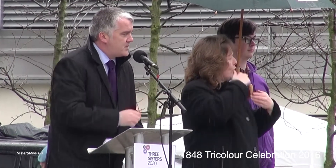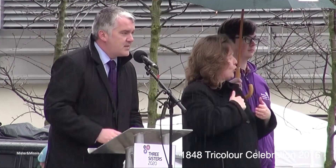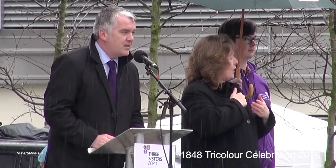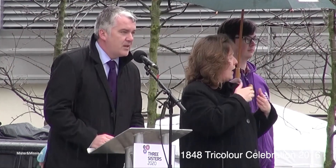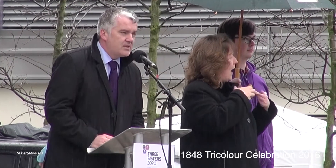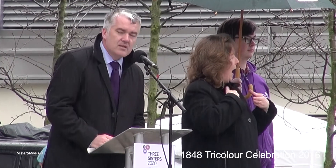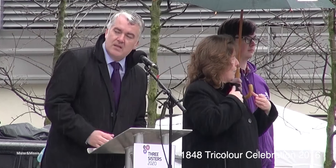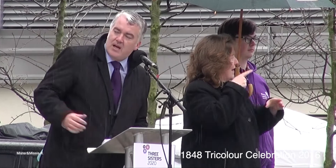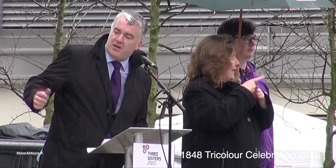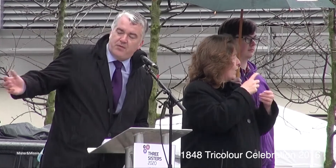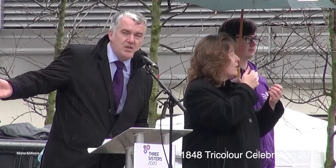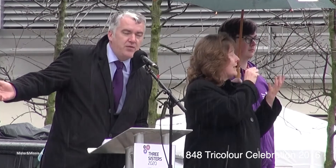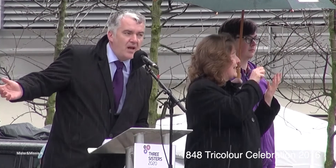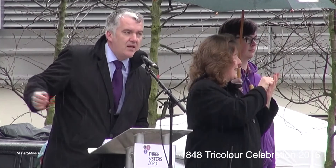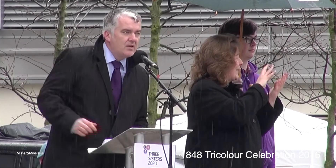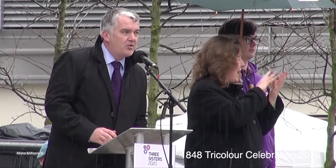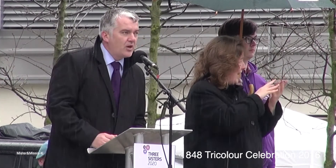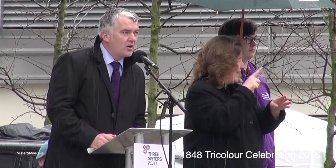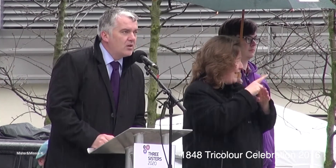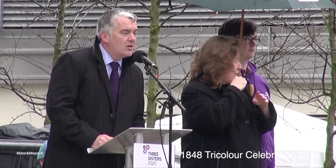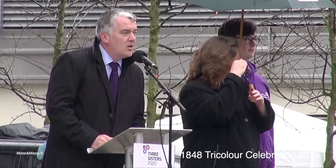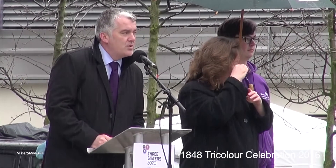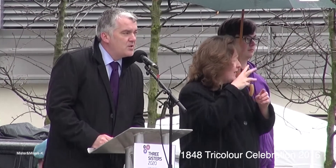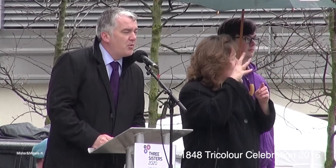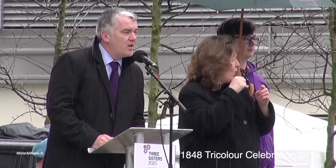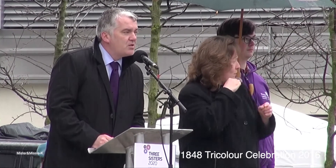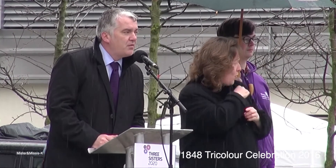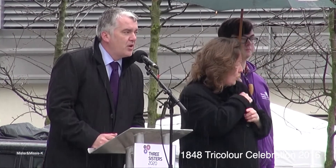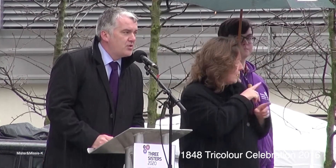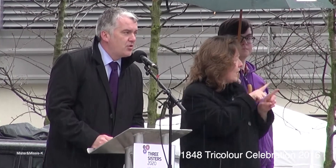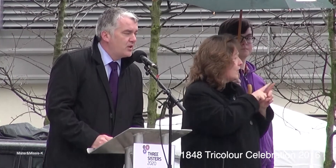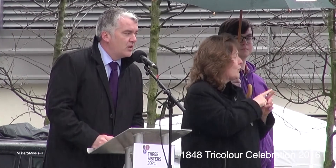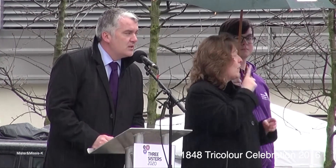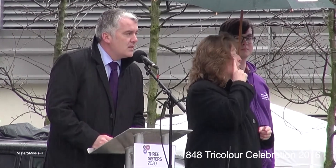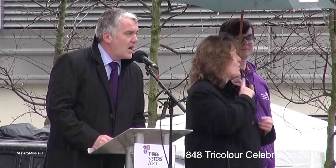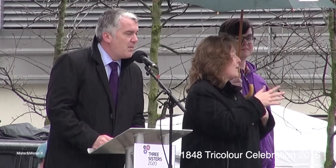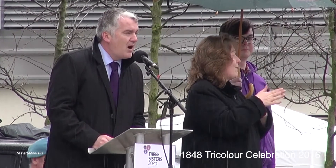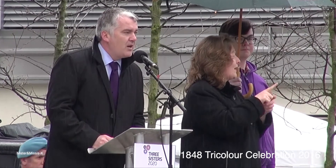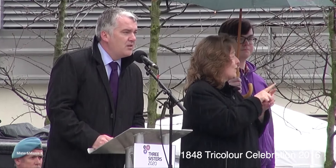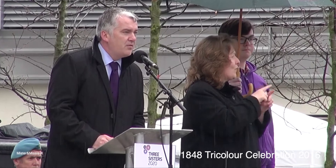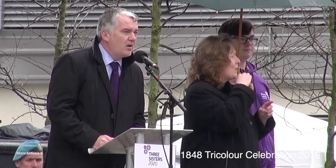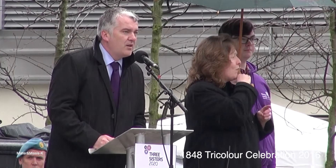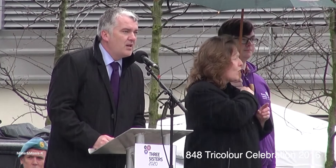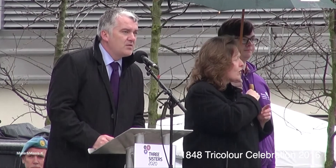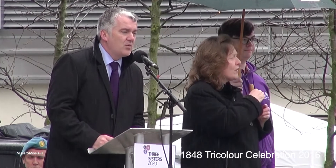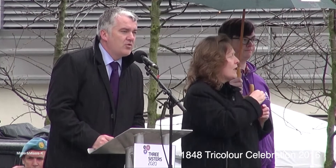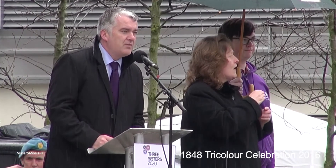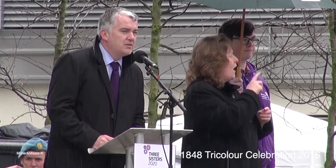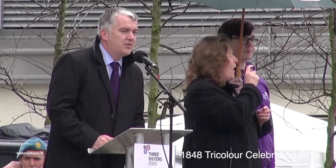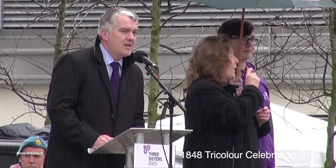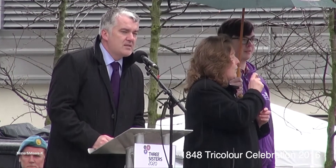us here from the 69th. And the French flag, the tricolour, was inspiration for the Irish tricolour. And Meagher in